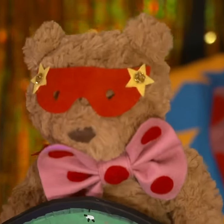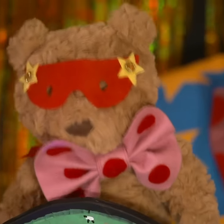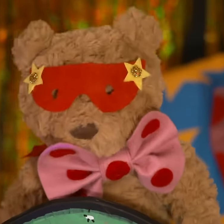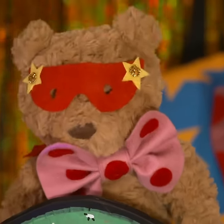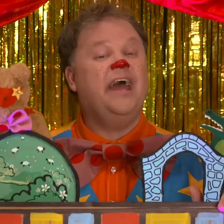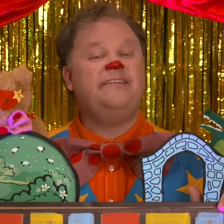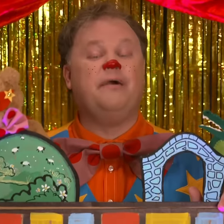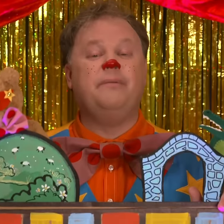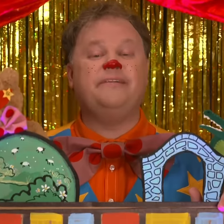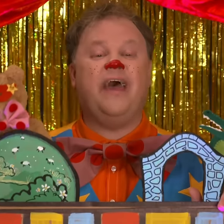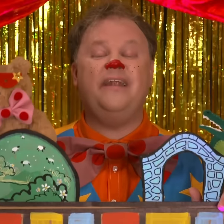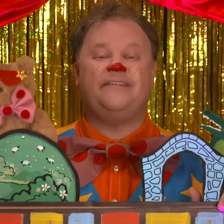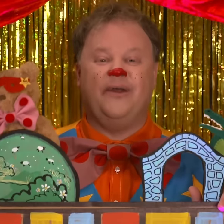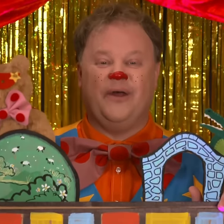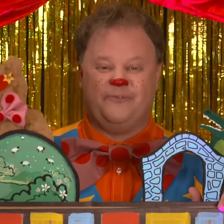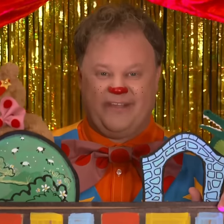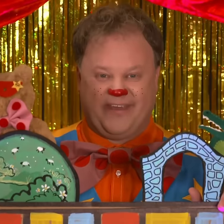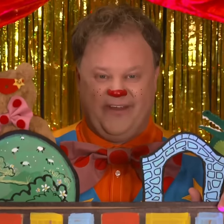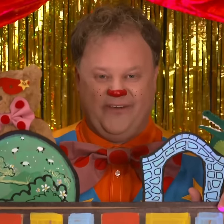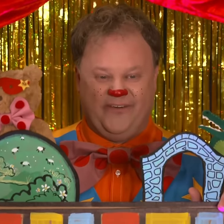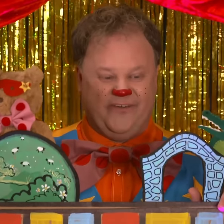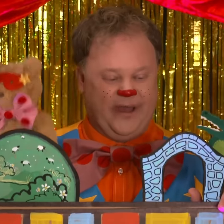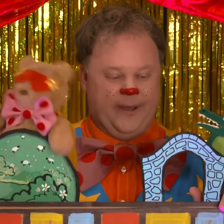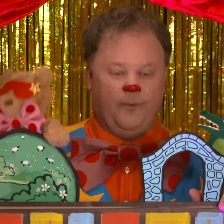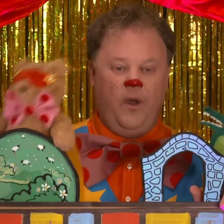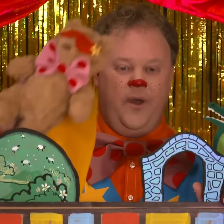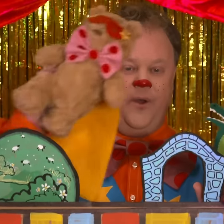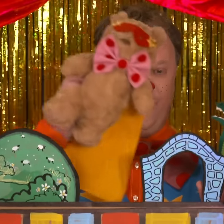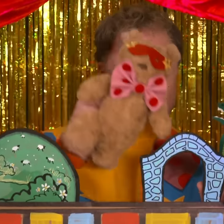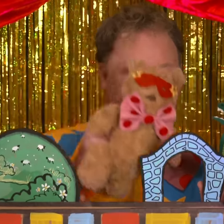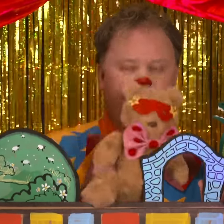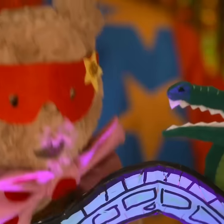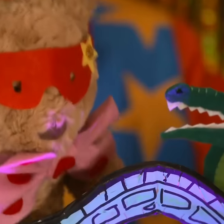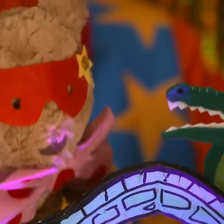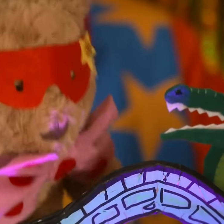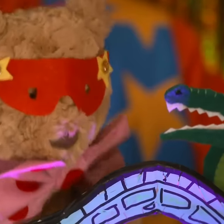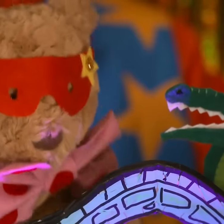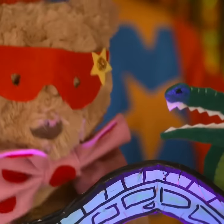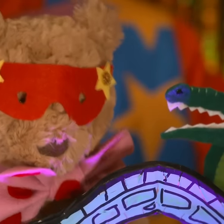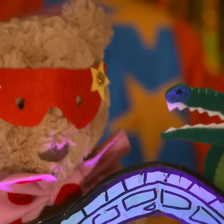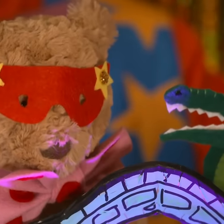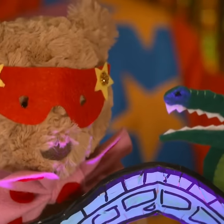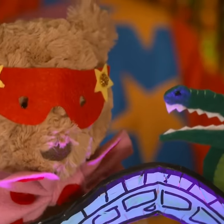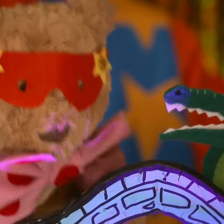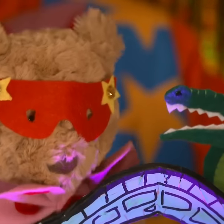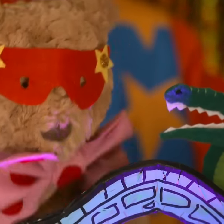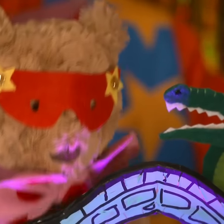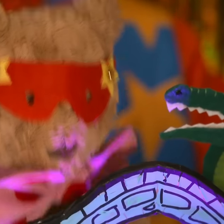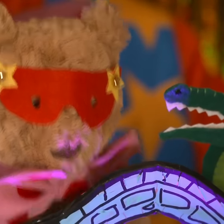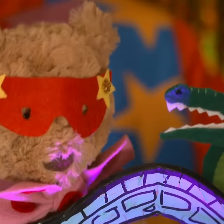Ted. Tumble Ted to the rescue. Woo! Let my piggy buddies cross the bridge,